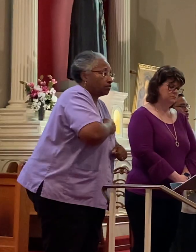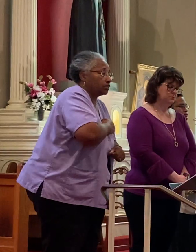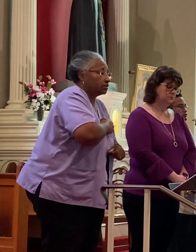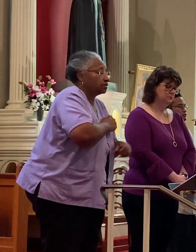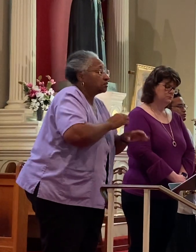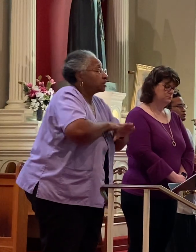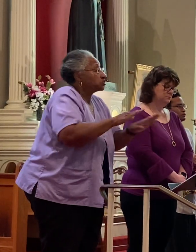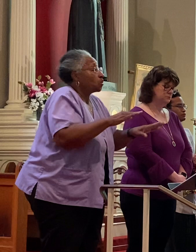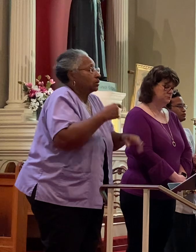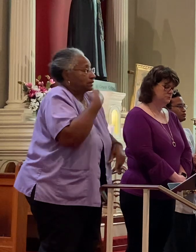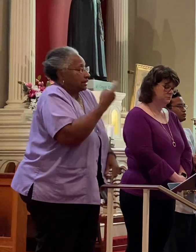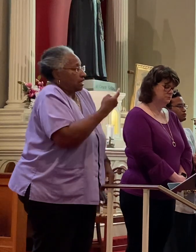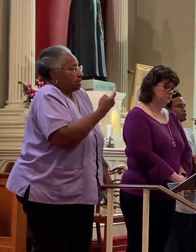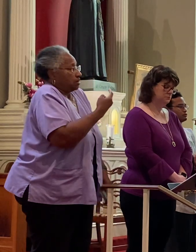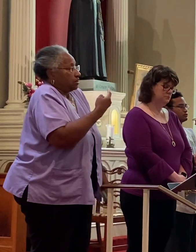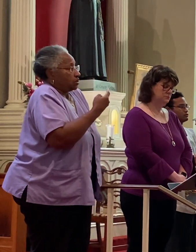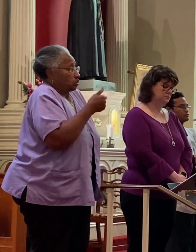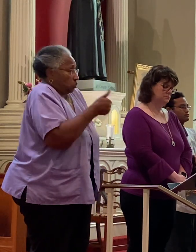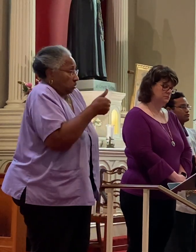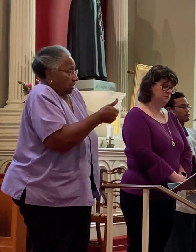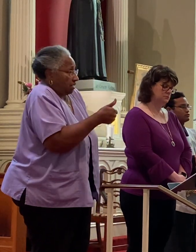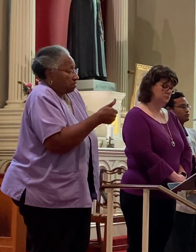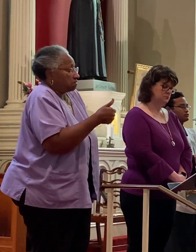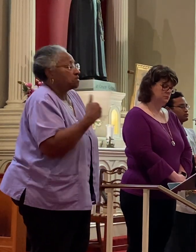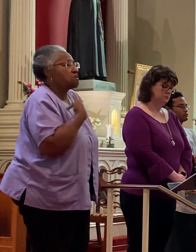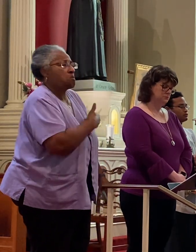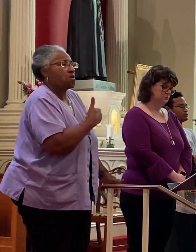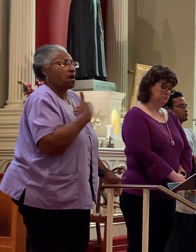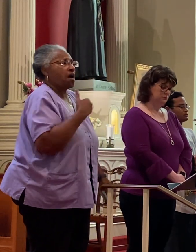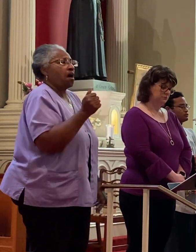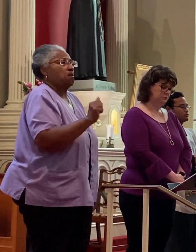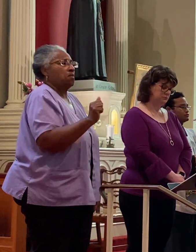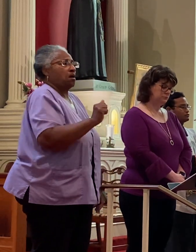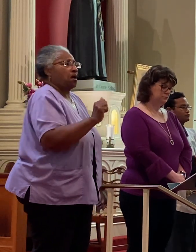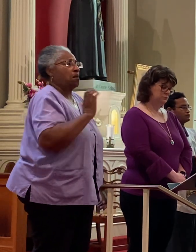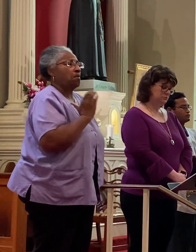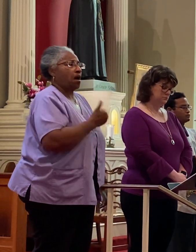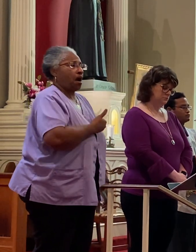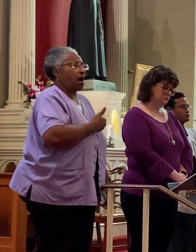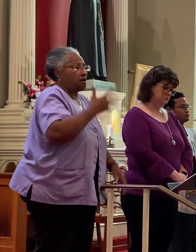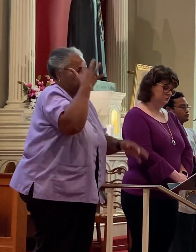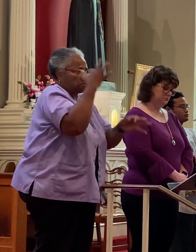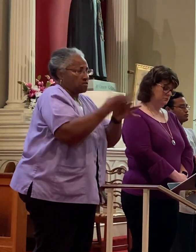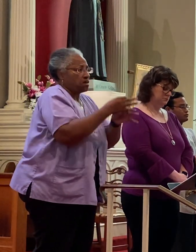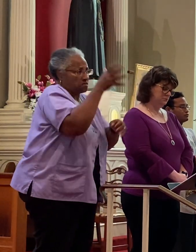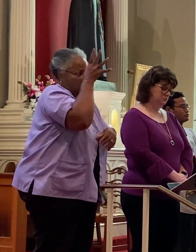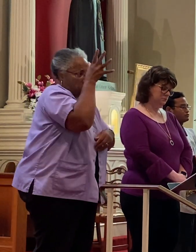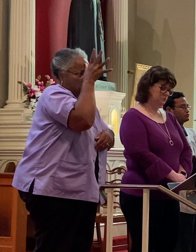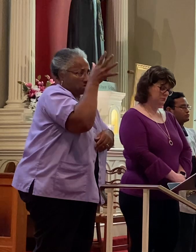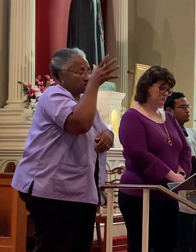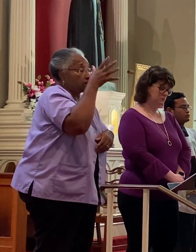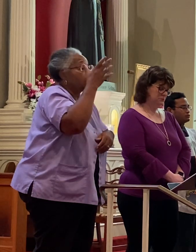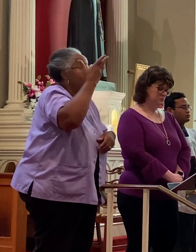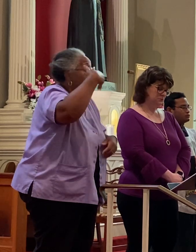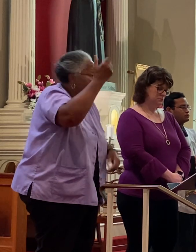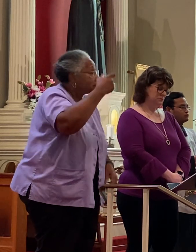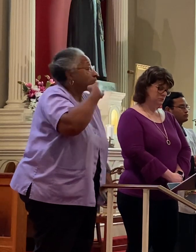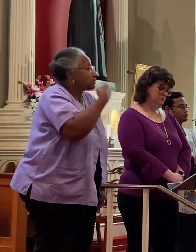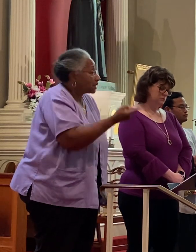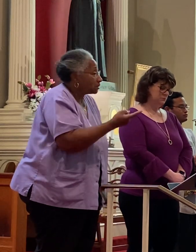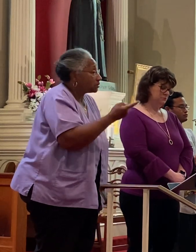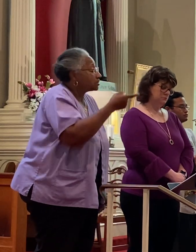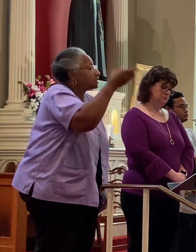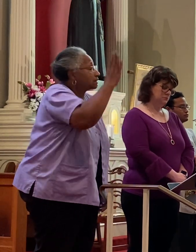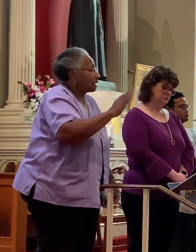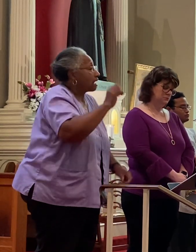to yourselves, 'We have Abraham as our father.' For I tell you, God can